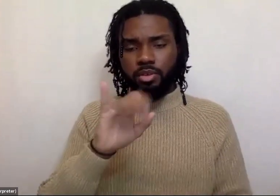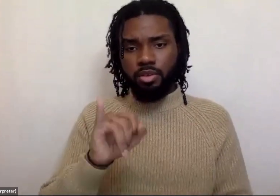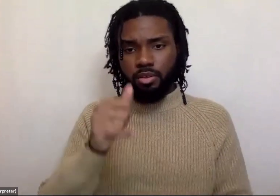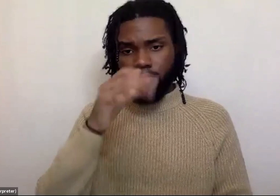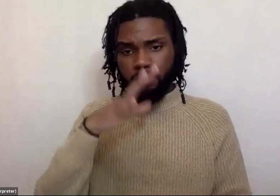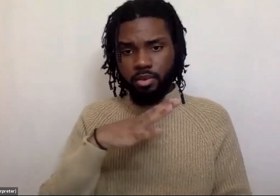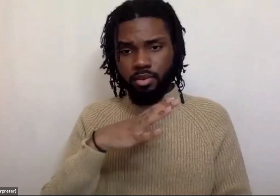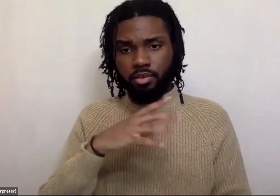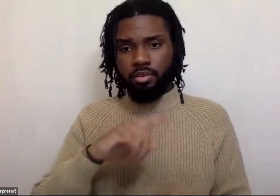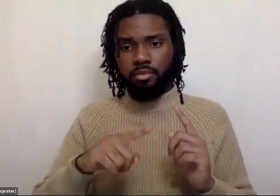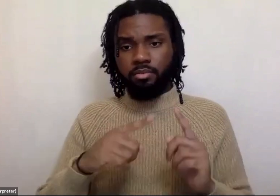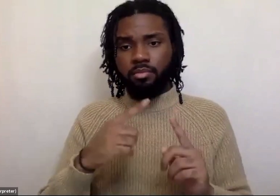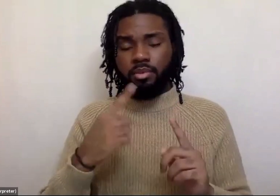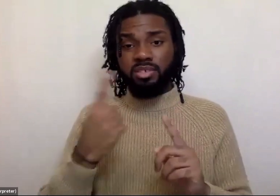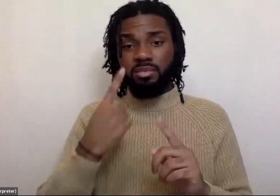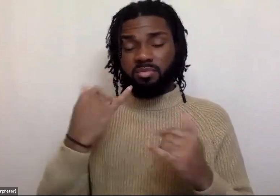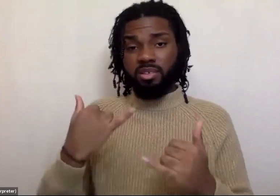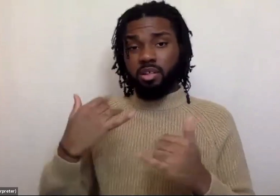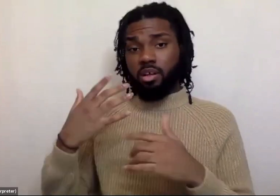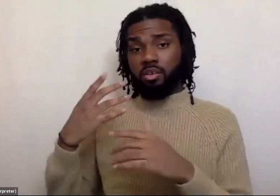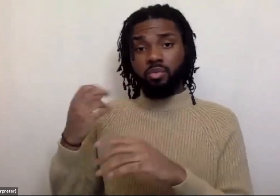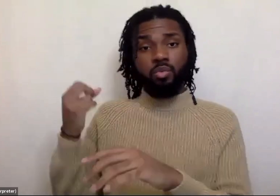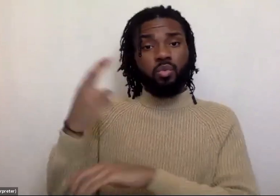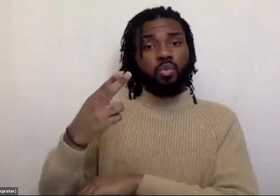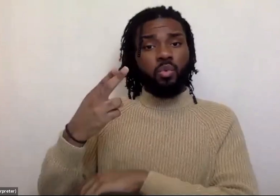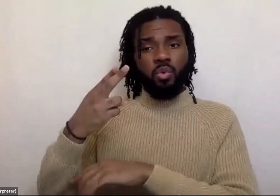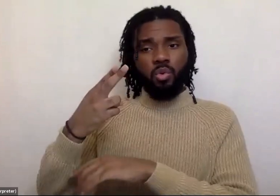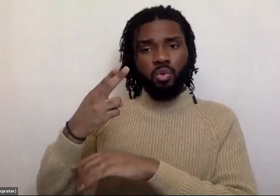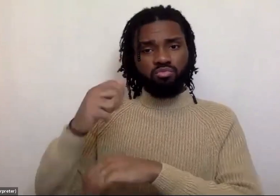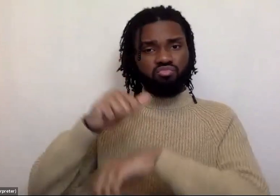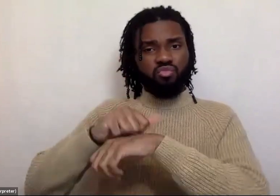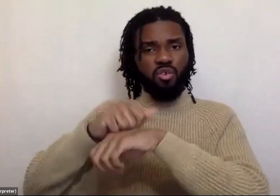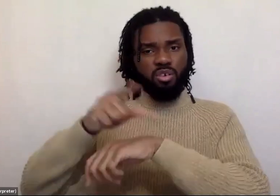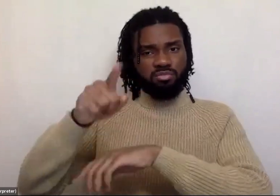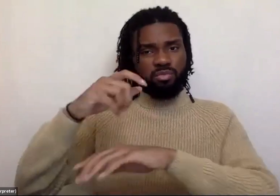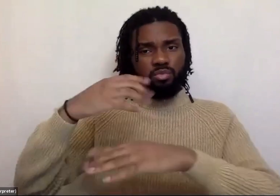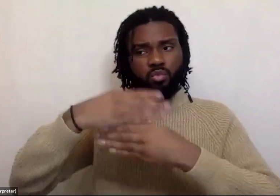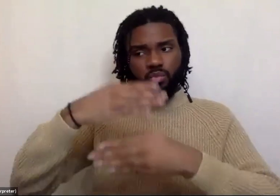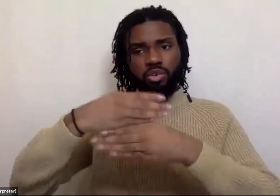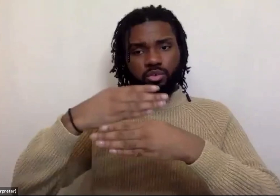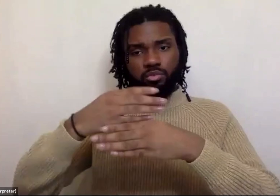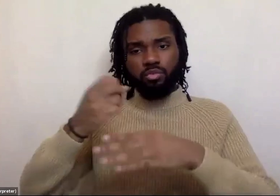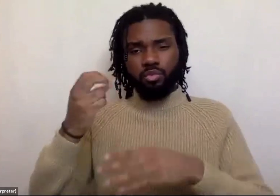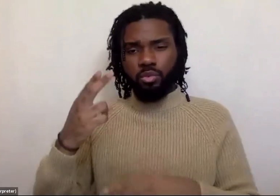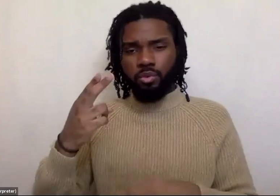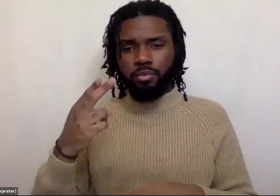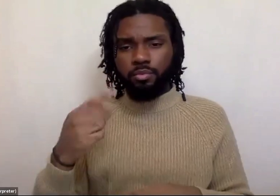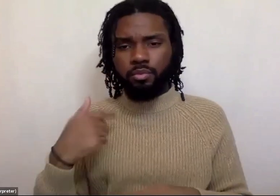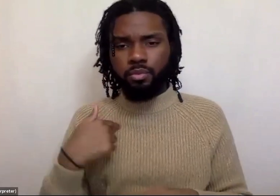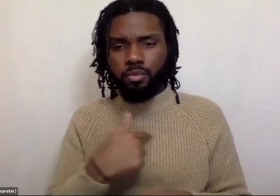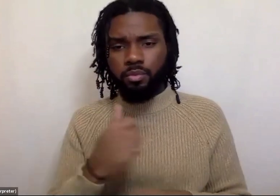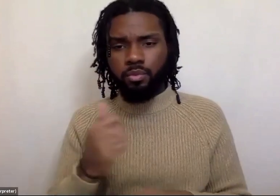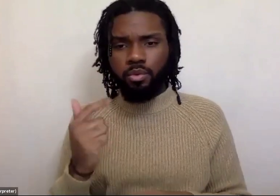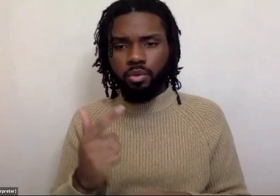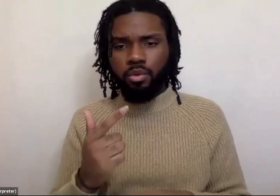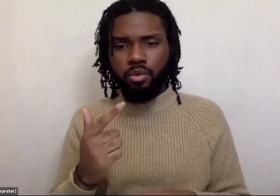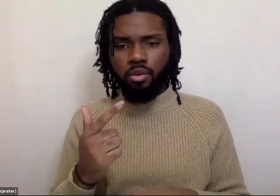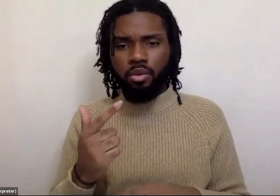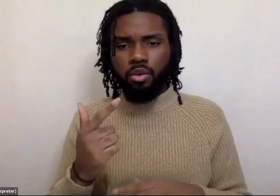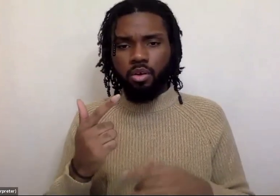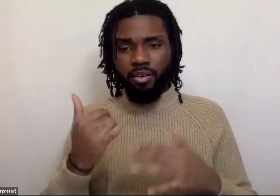the window, this picture window in the hospital reception area. And we all run behind this